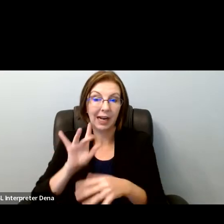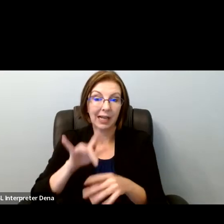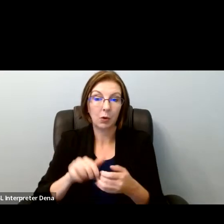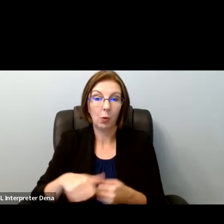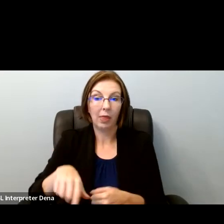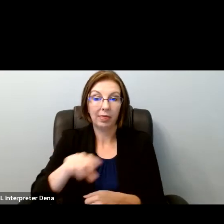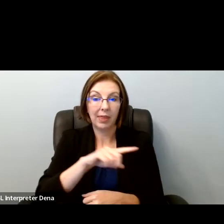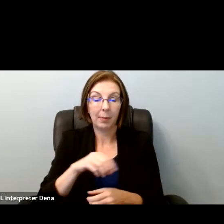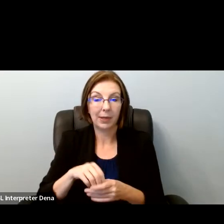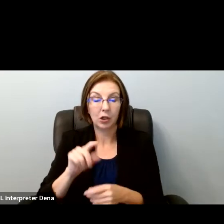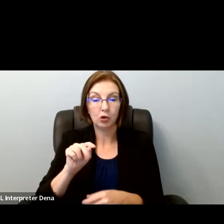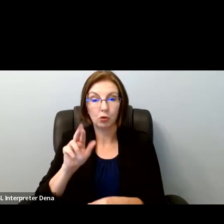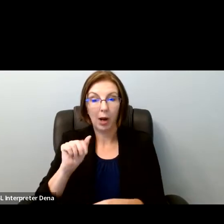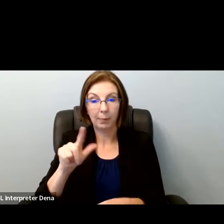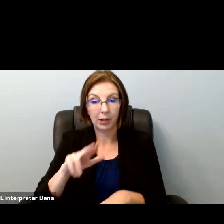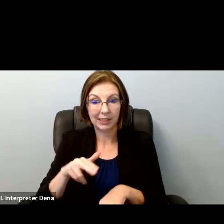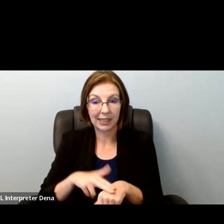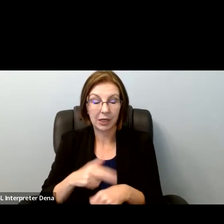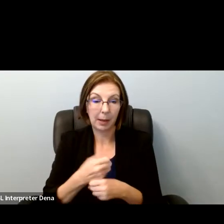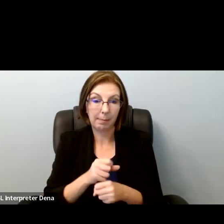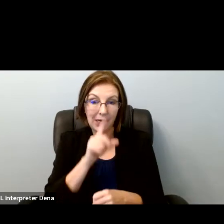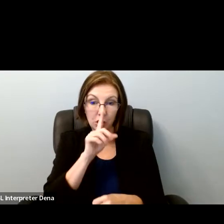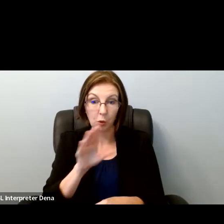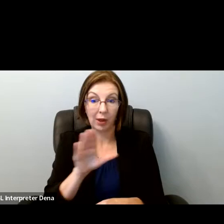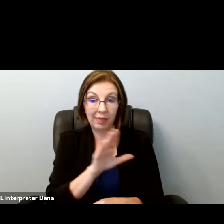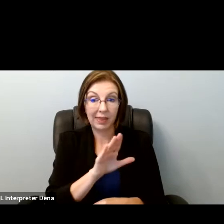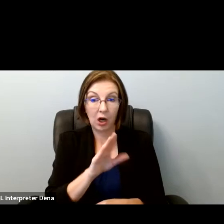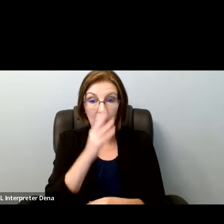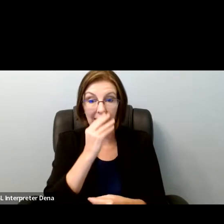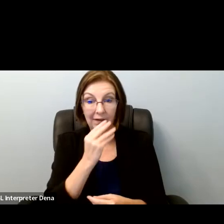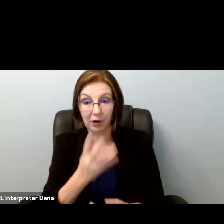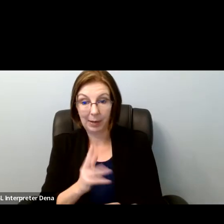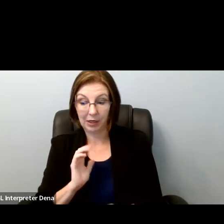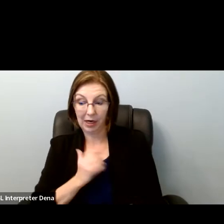information that we have is useful to tribal nations as well.